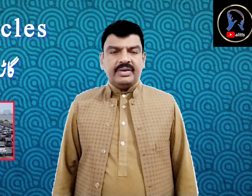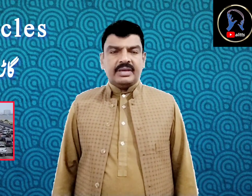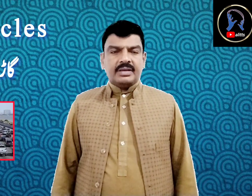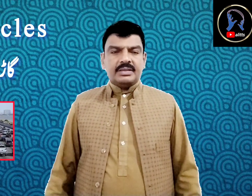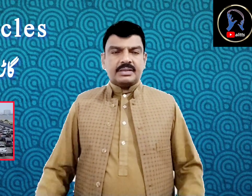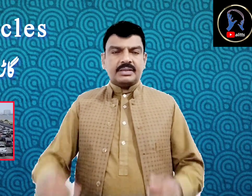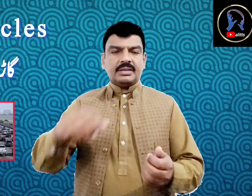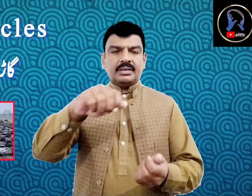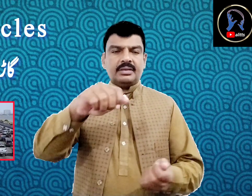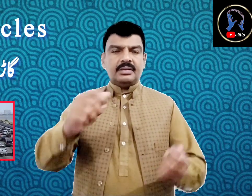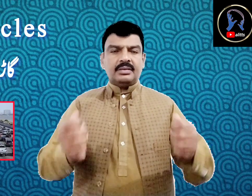vehicles।